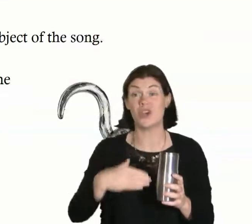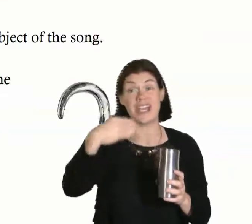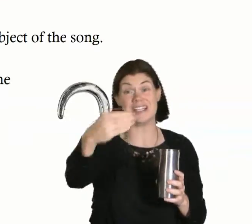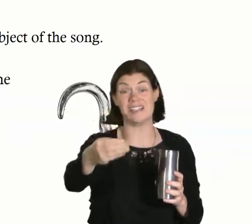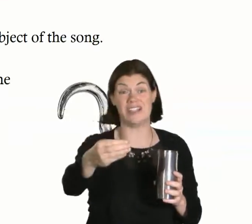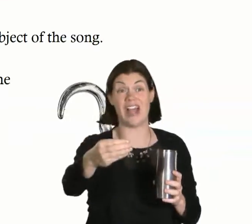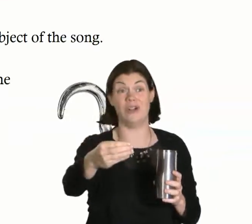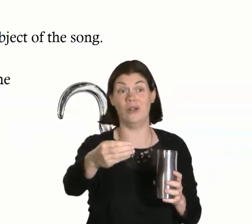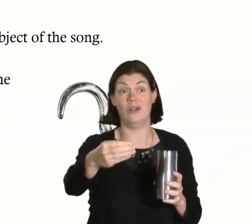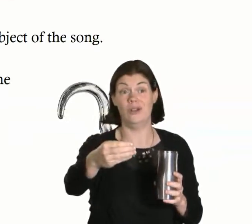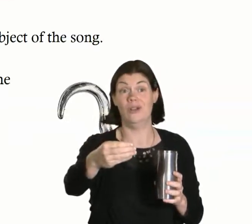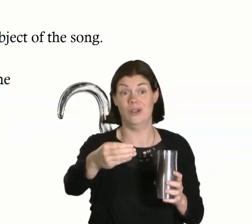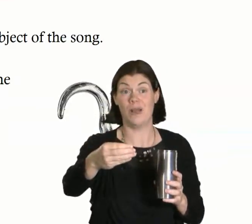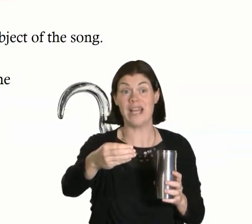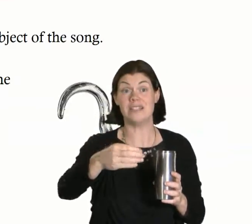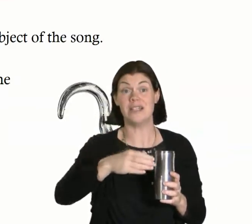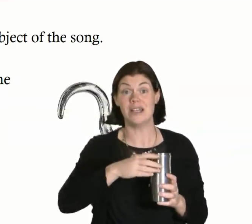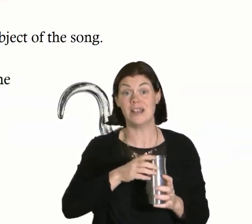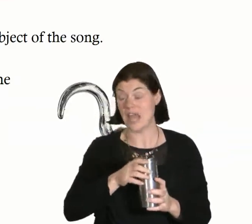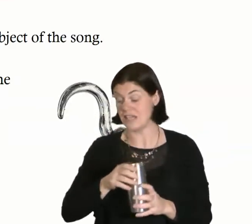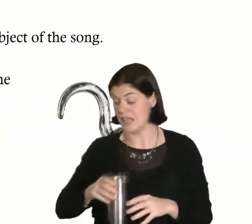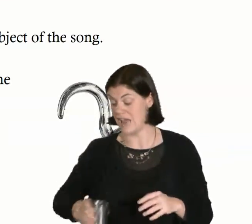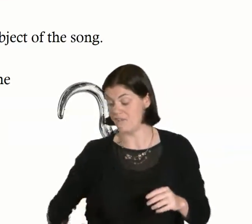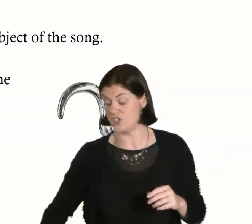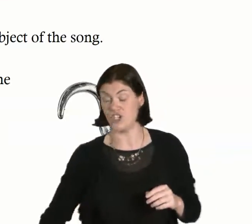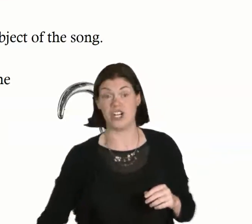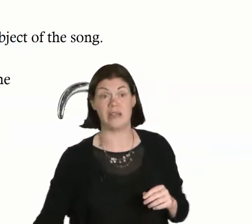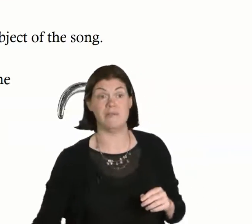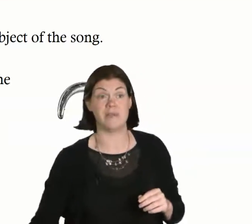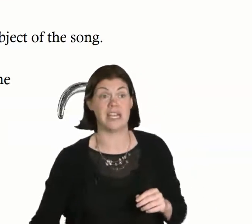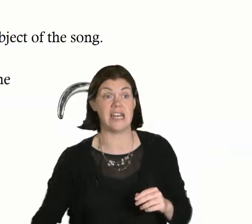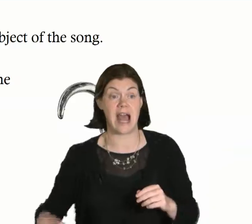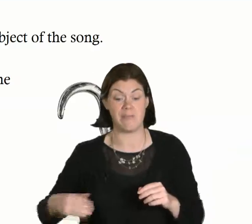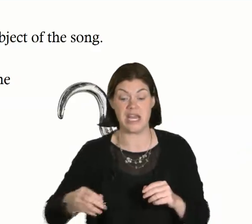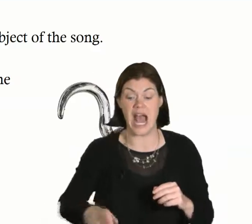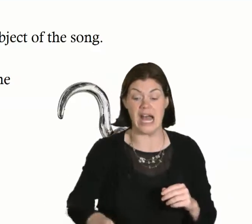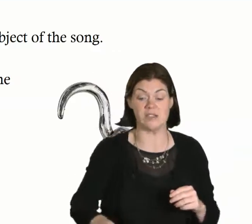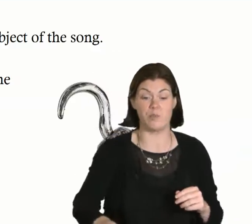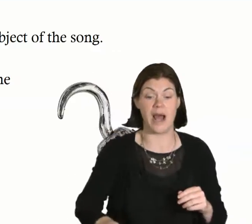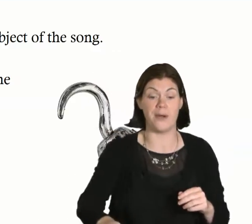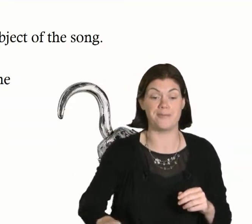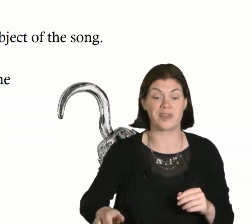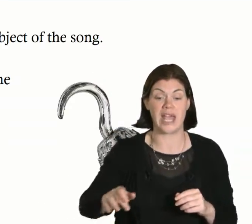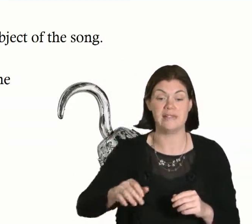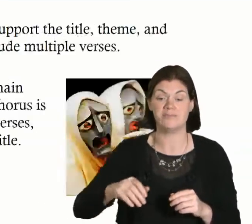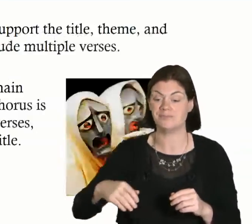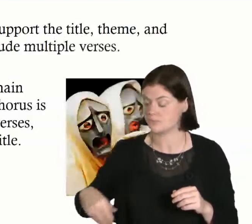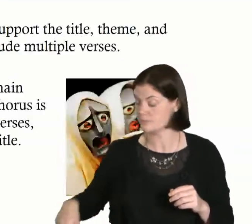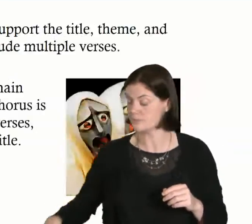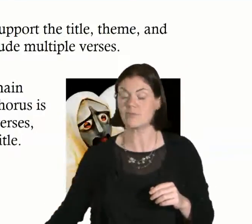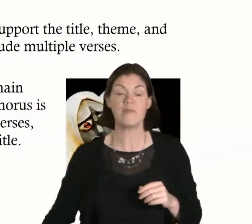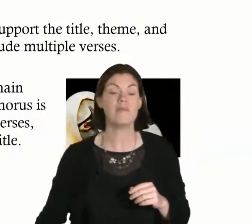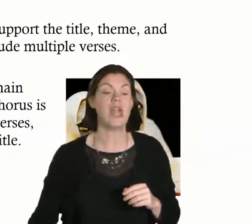the hook is the title, right? That for sure can happen as well,